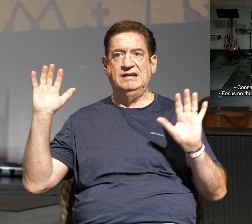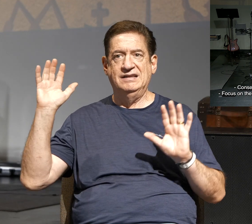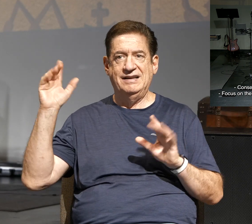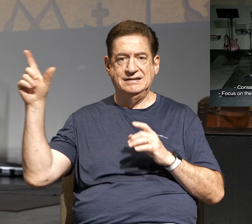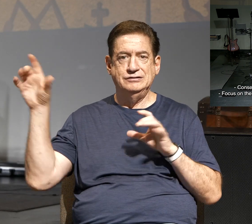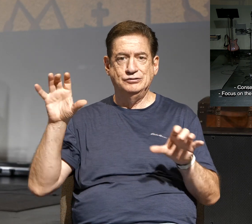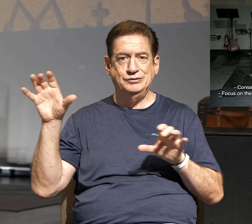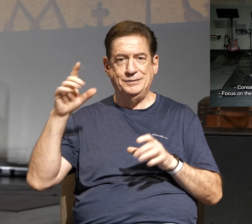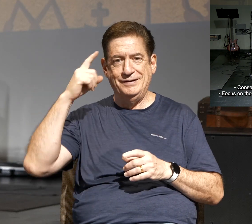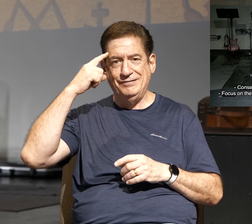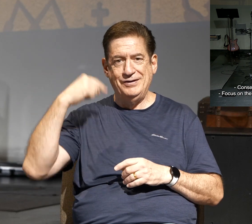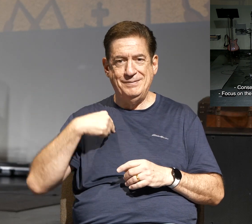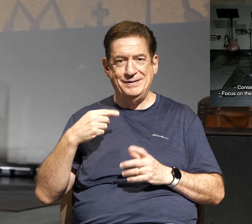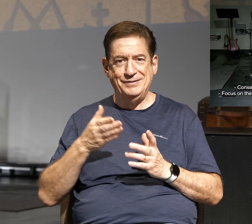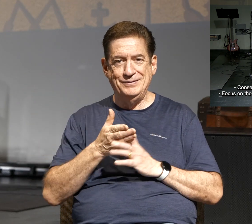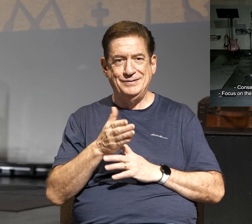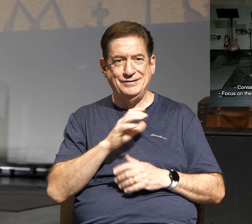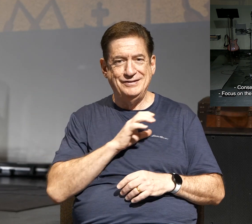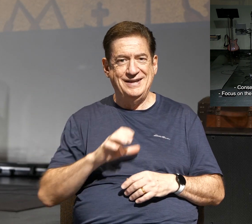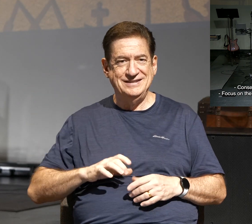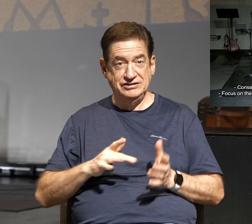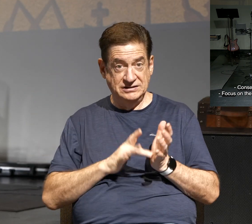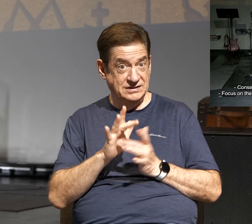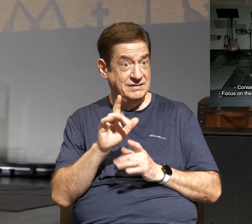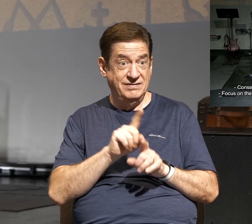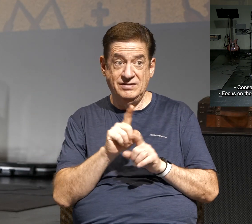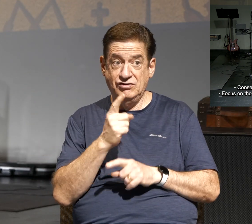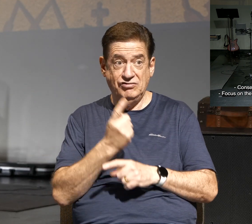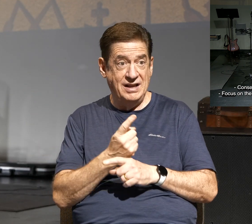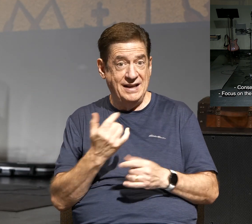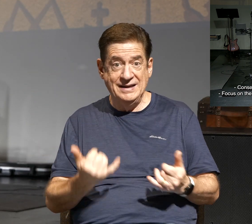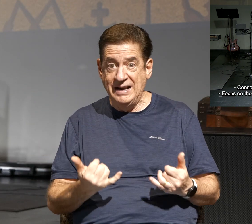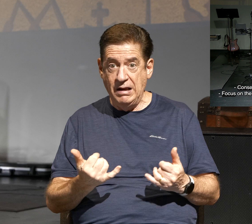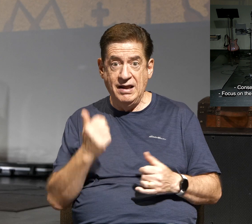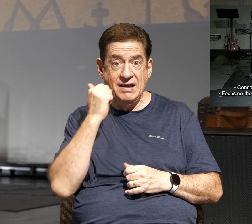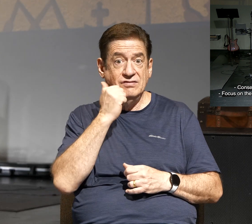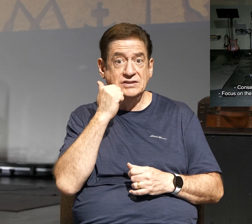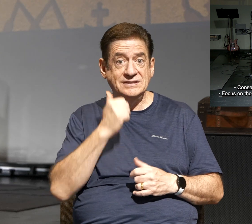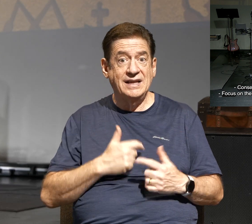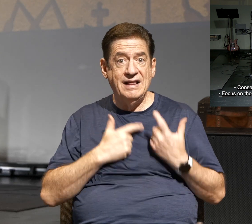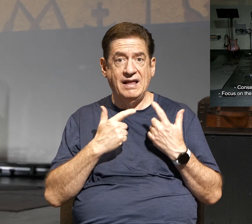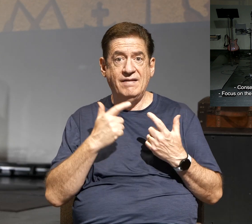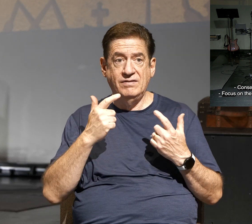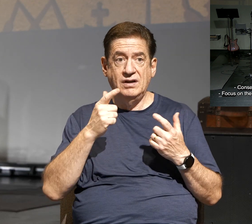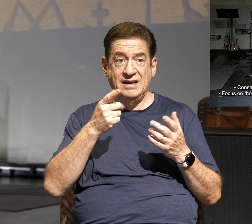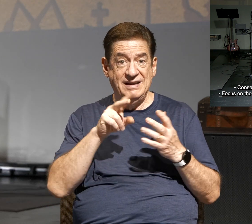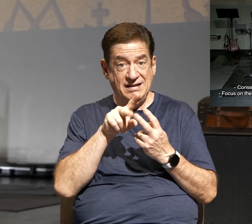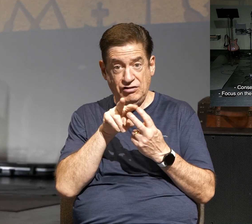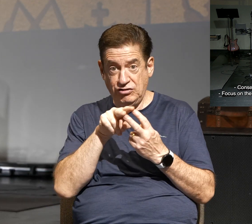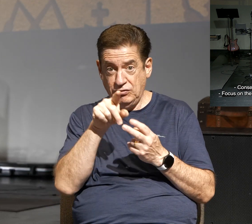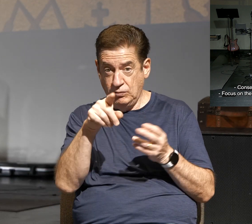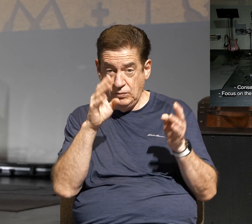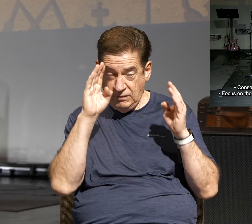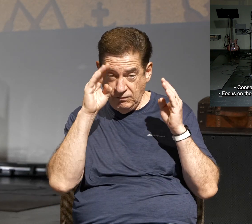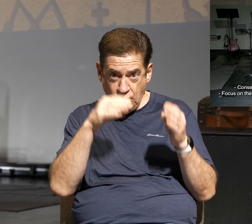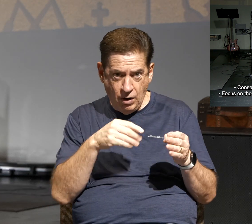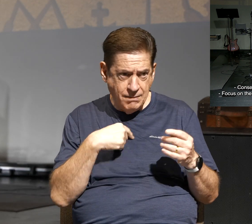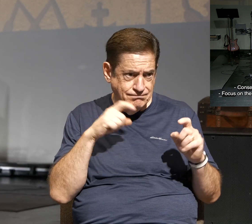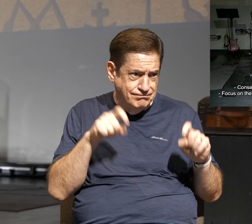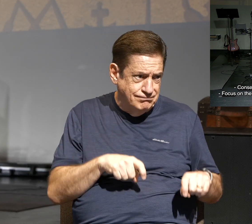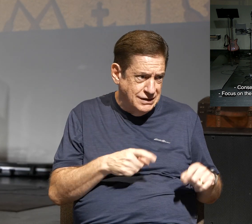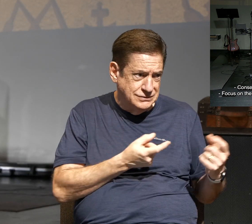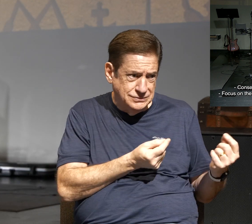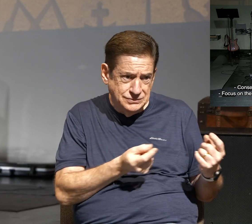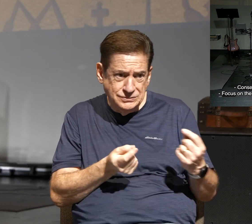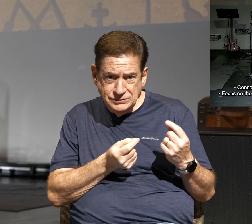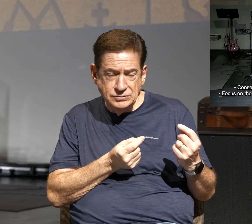through Christ Jesus. So even right now, even in your life, everyday life, you're either focusing on what you must do for